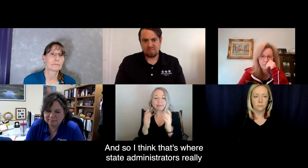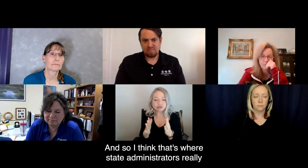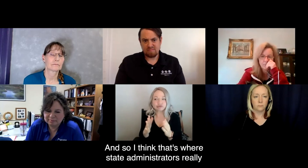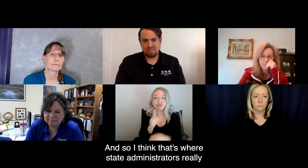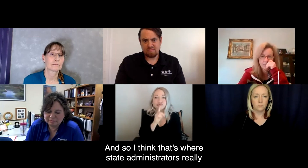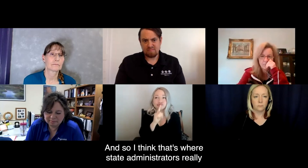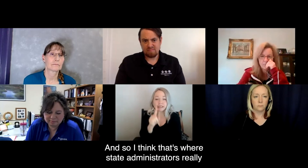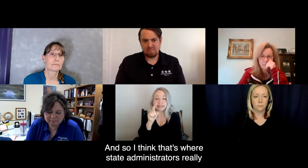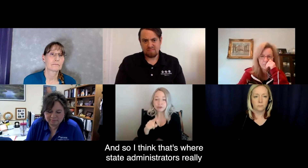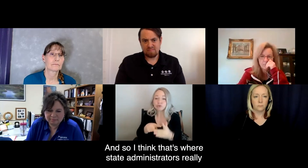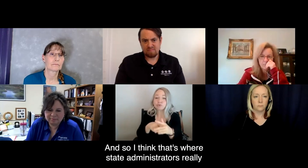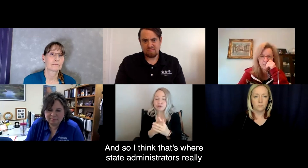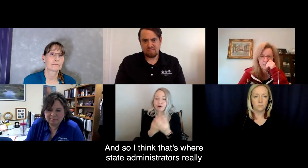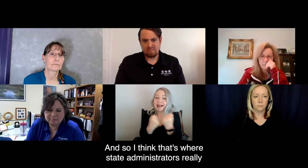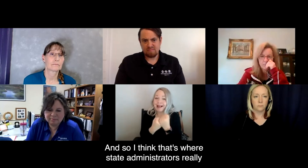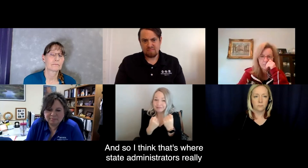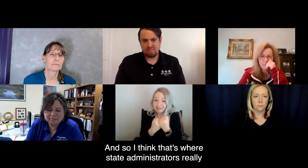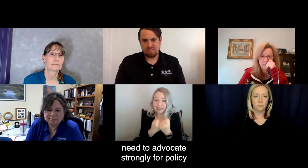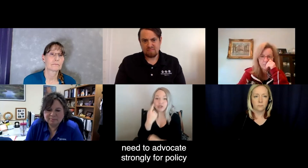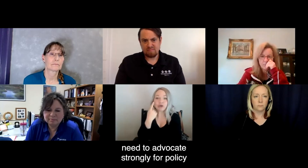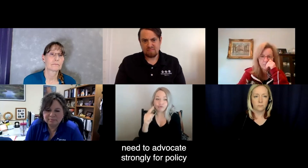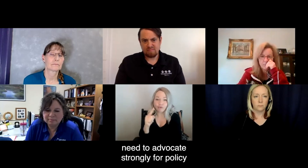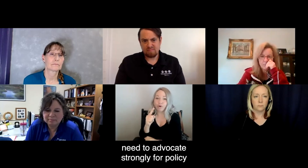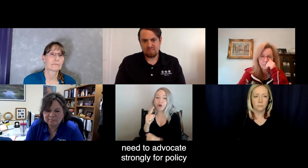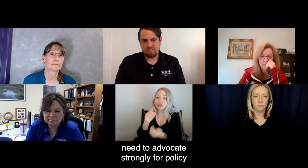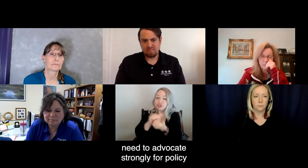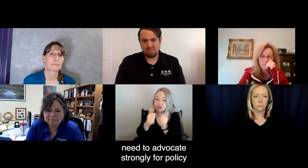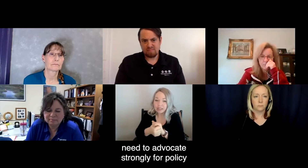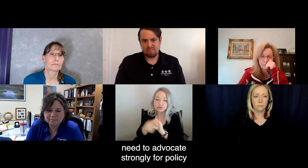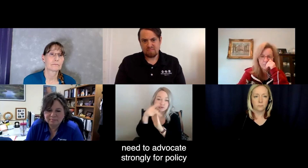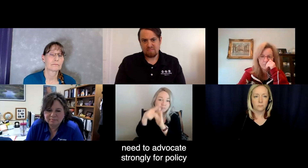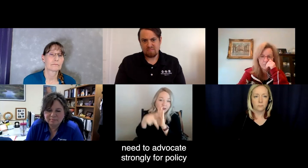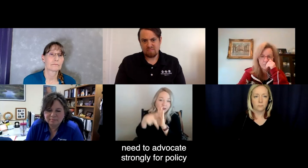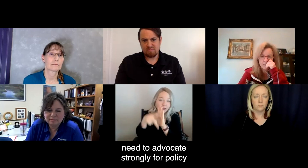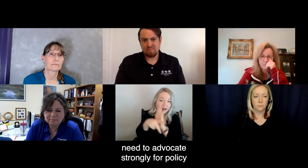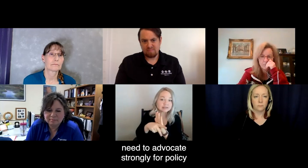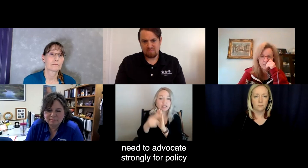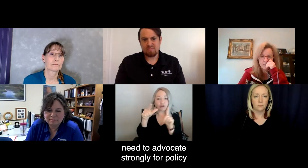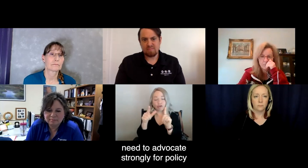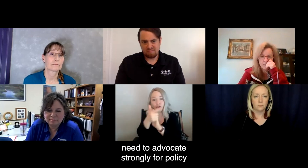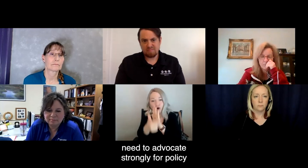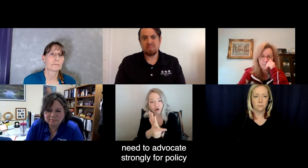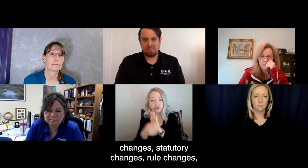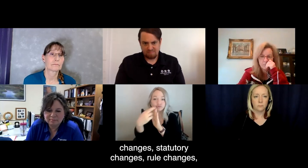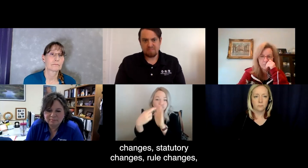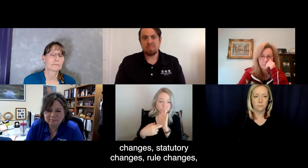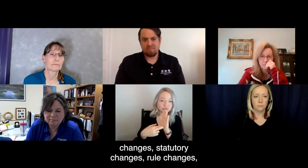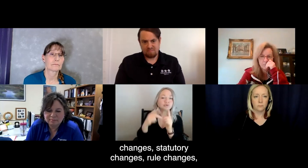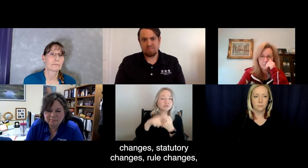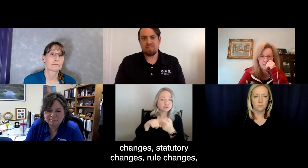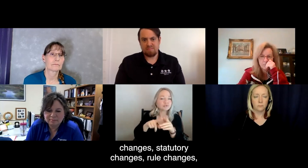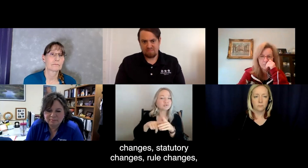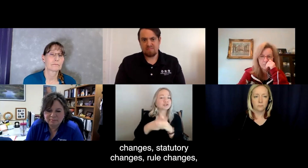And so I think that's where state administrators really need to advocate strongly for policy